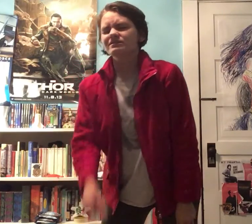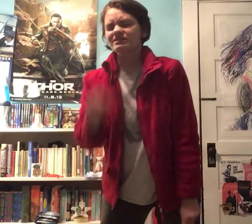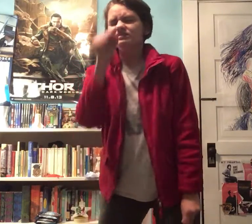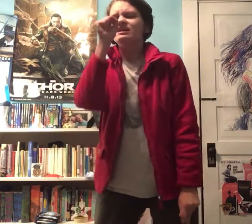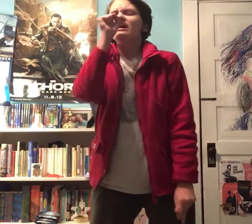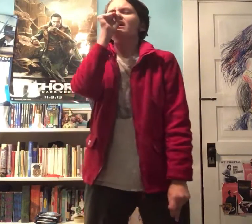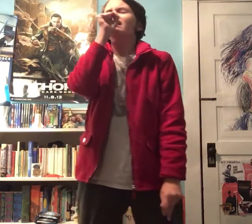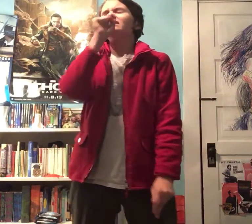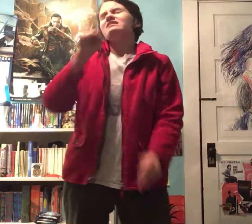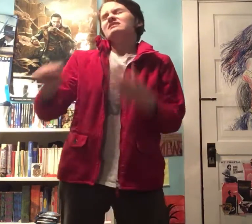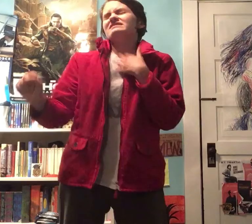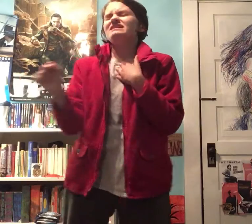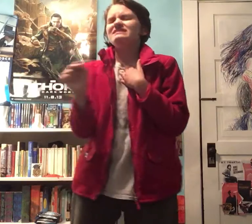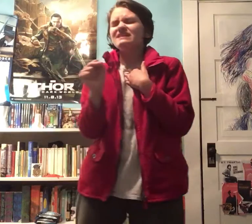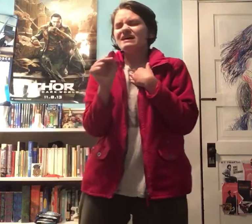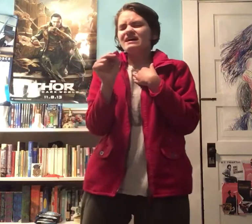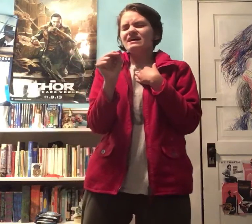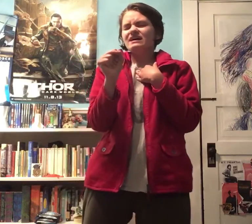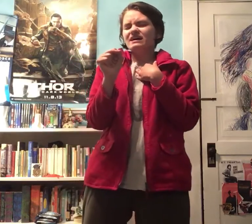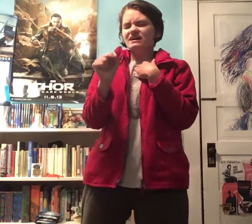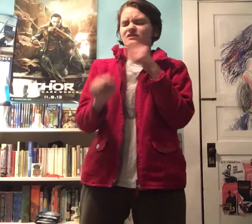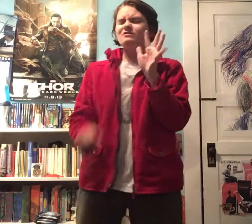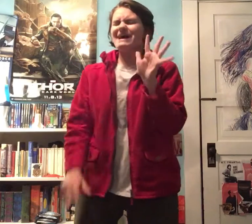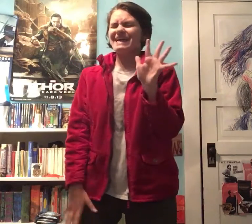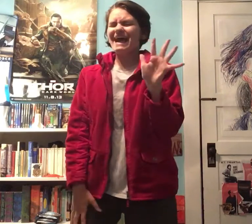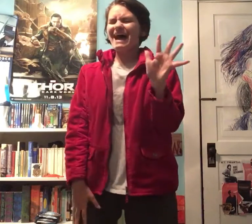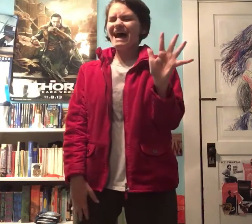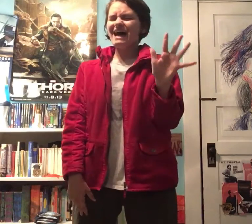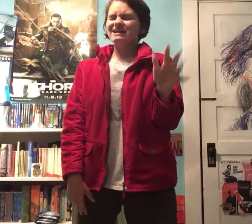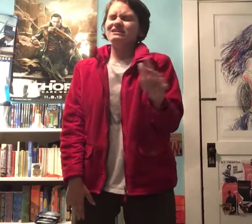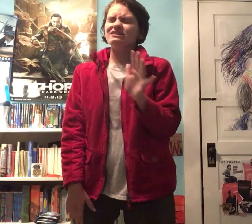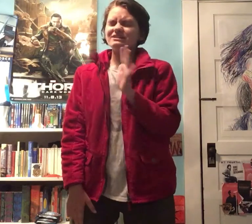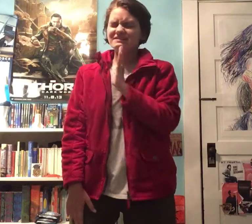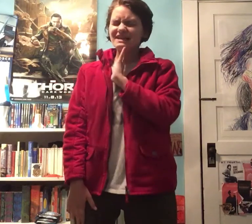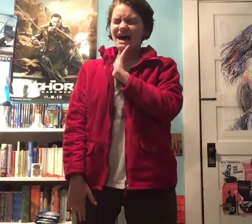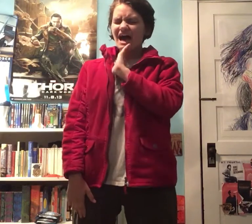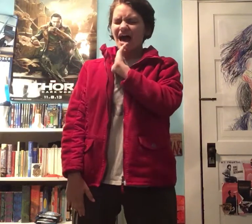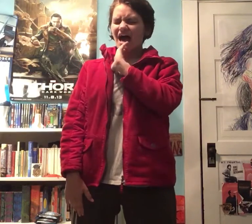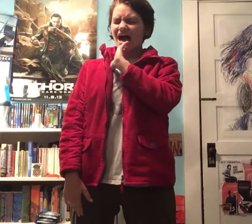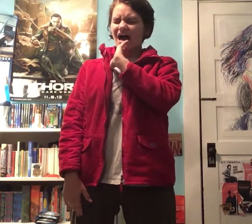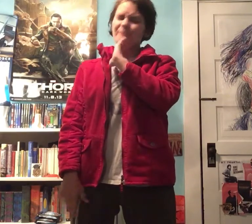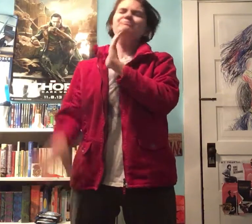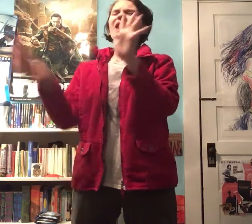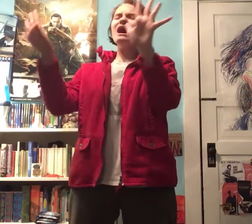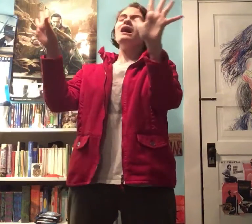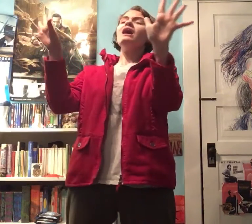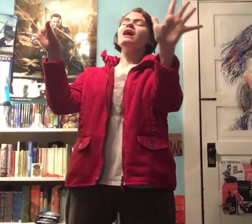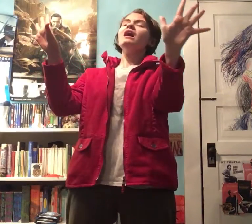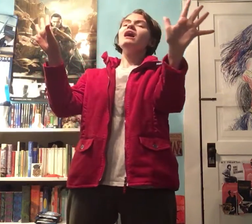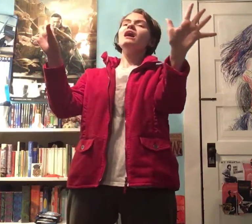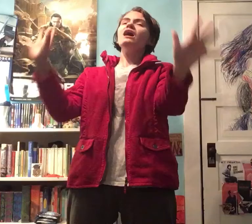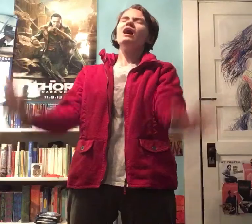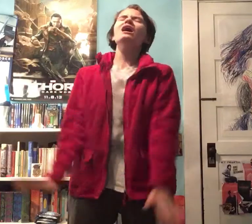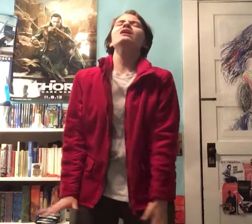that you got, skin to skin, oh my God, don't you stop,